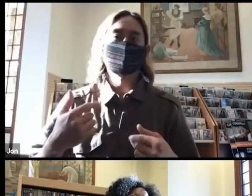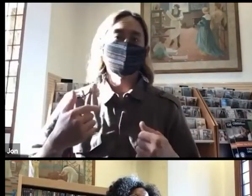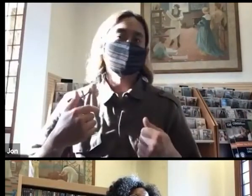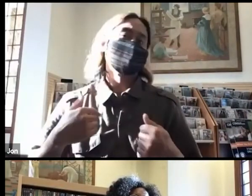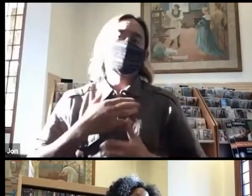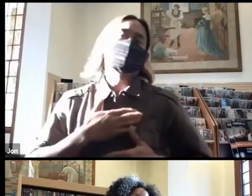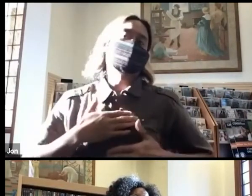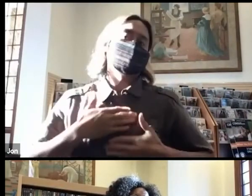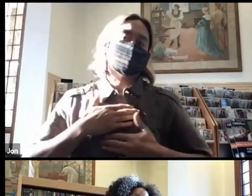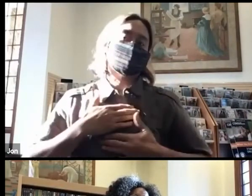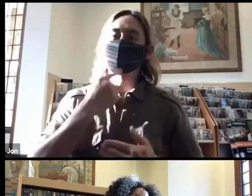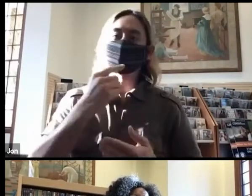I really enjoyed myself